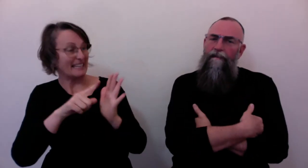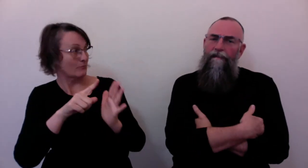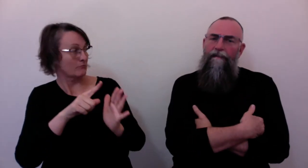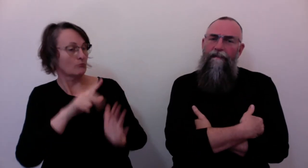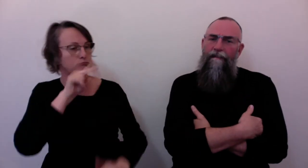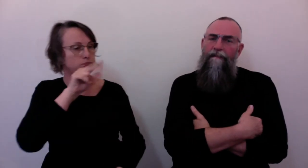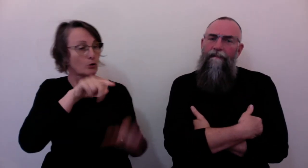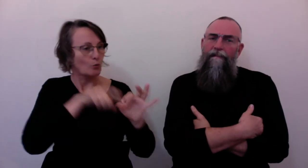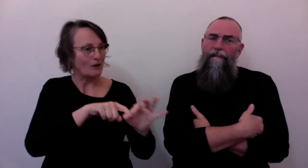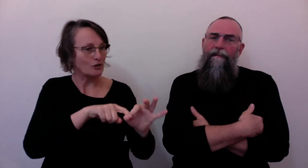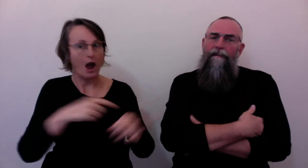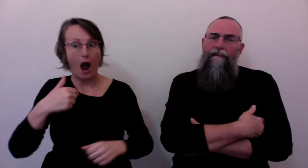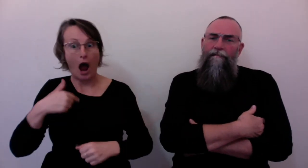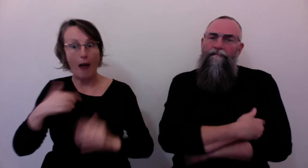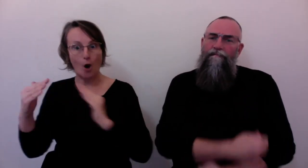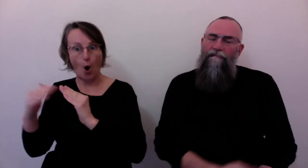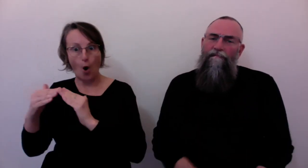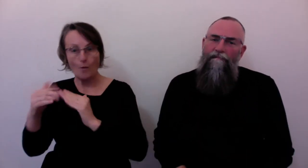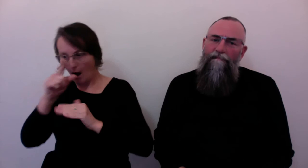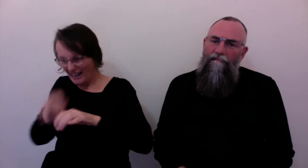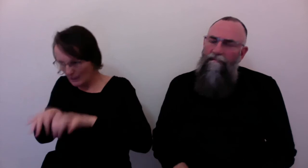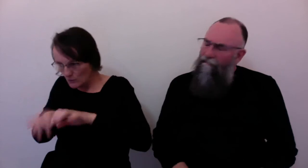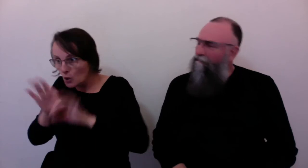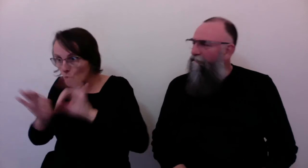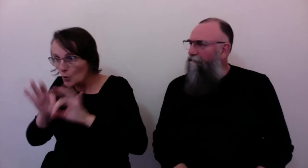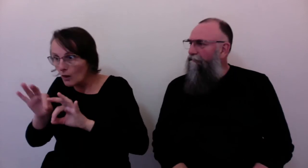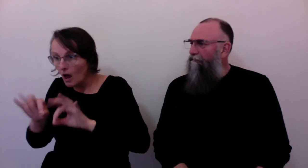and I send it back to you in a phone call. You would get the answer.